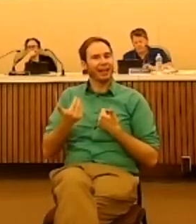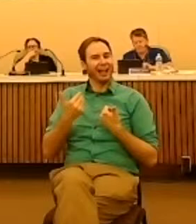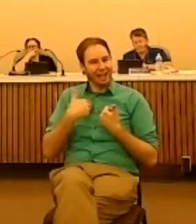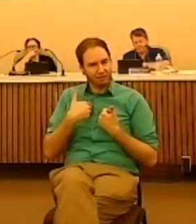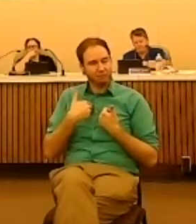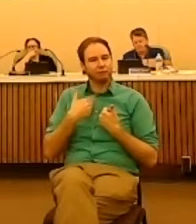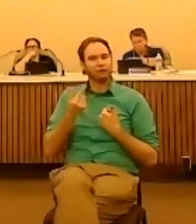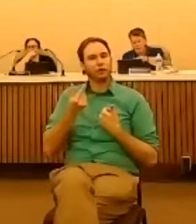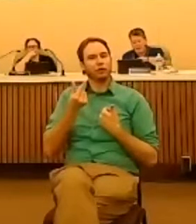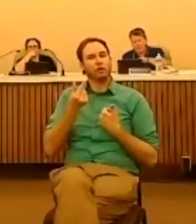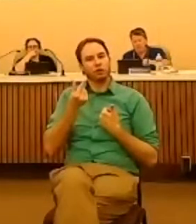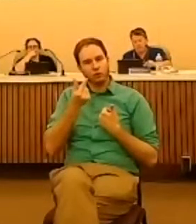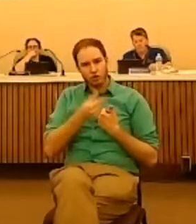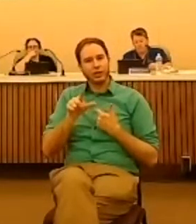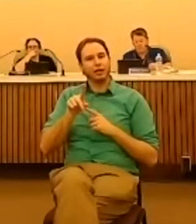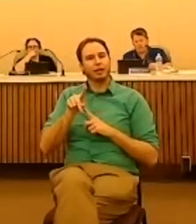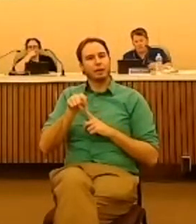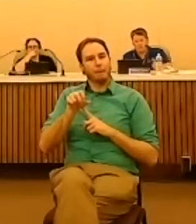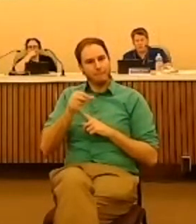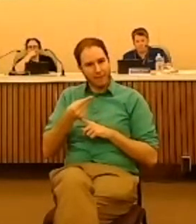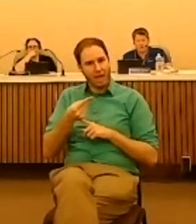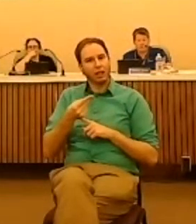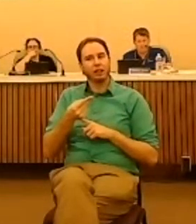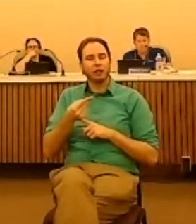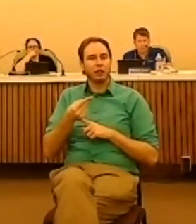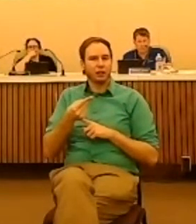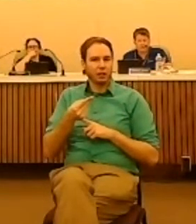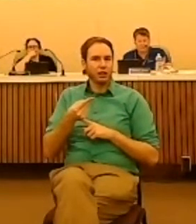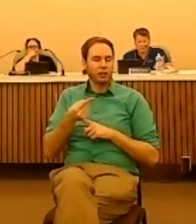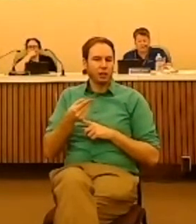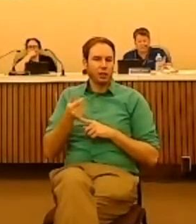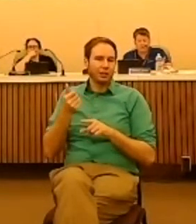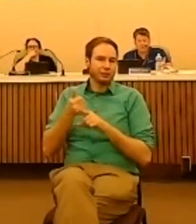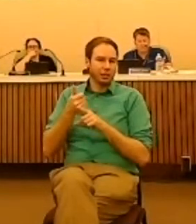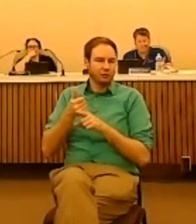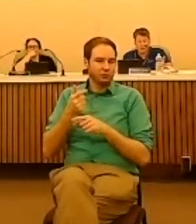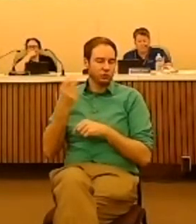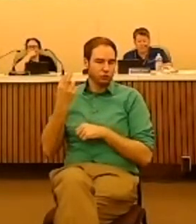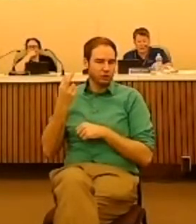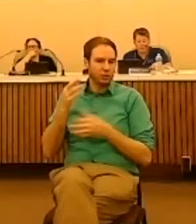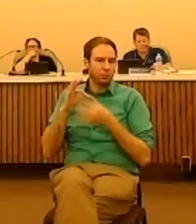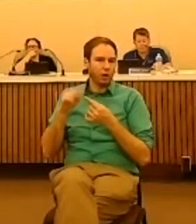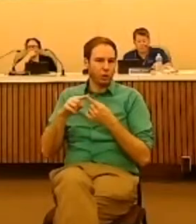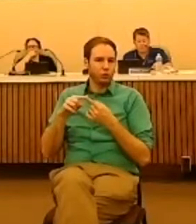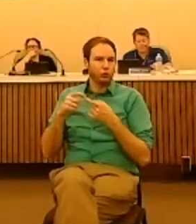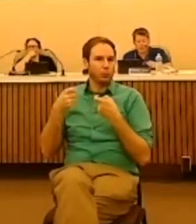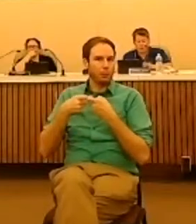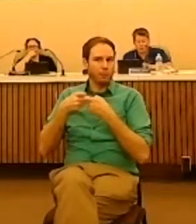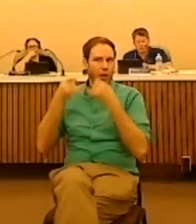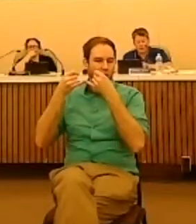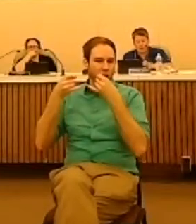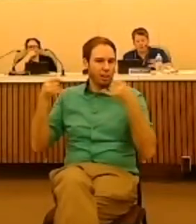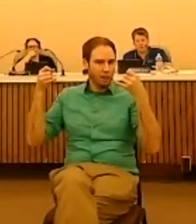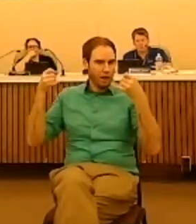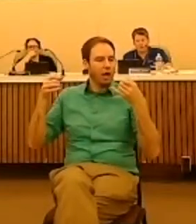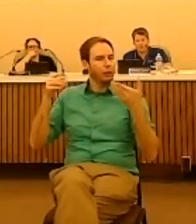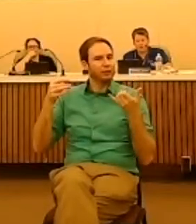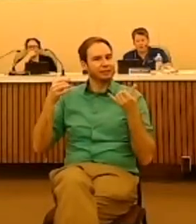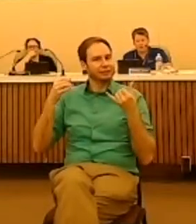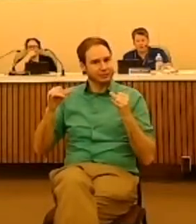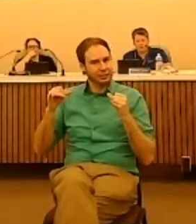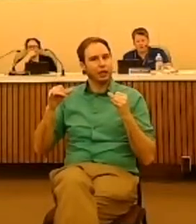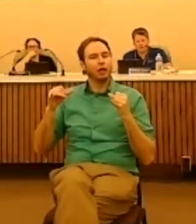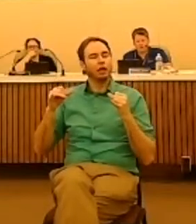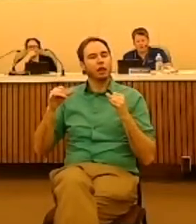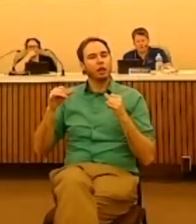green path. Now, some of it's because most of it's actually due to the power lines. But then, again, it's west of